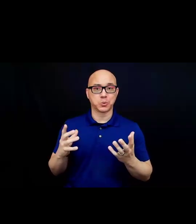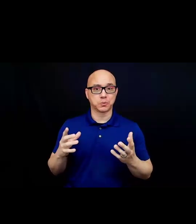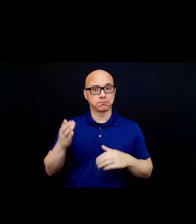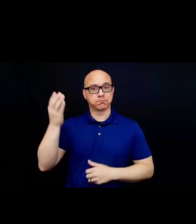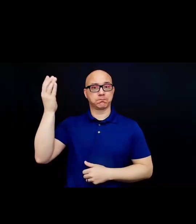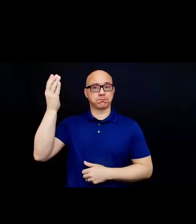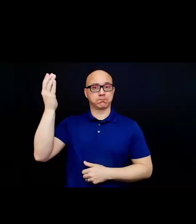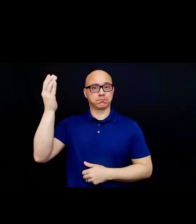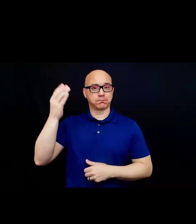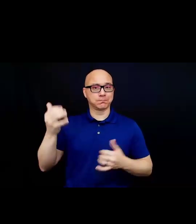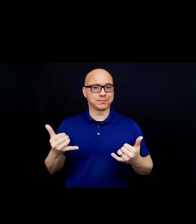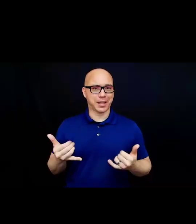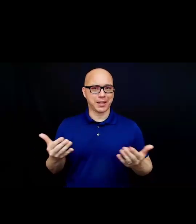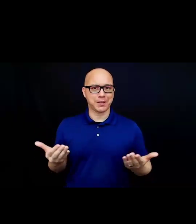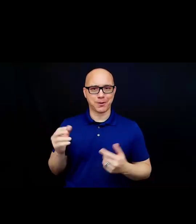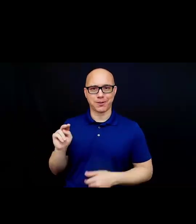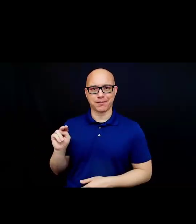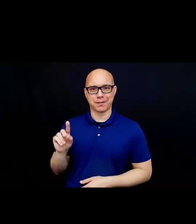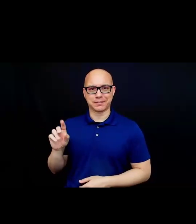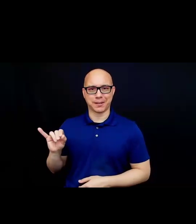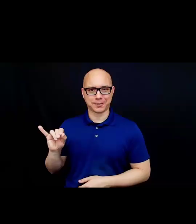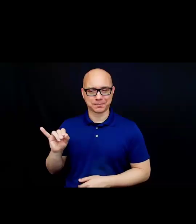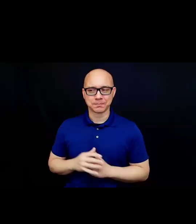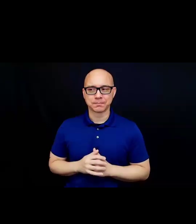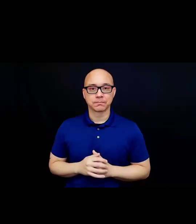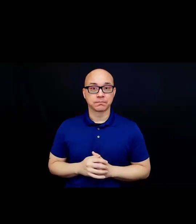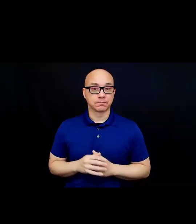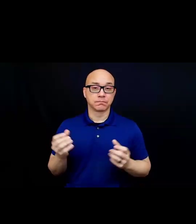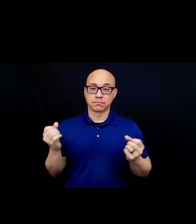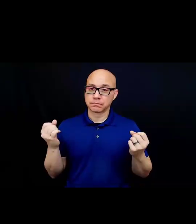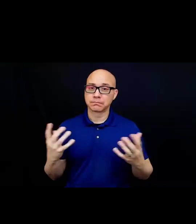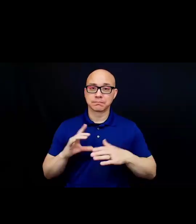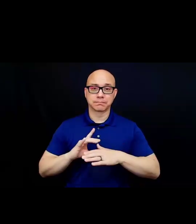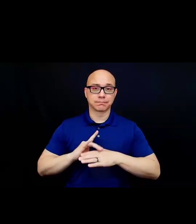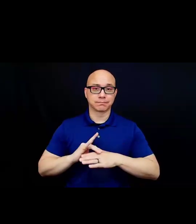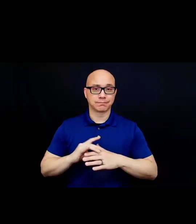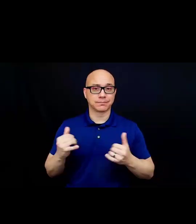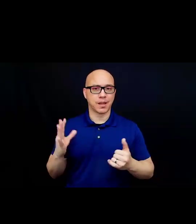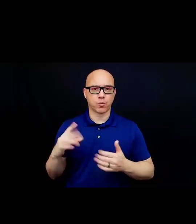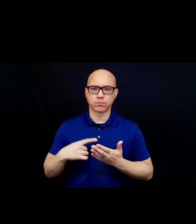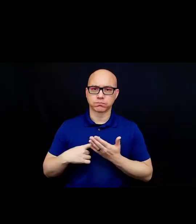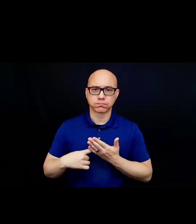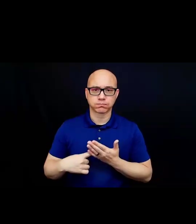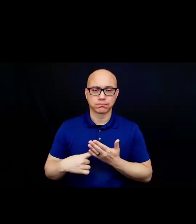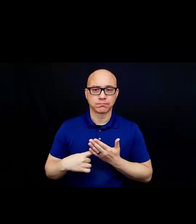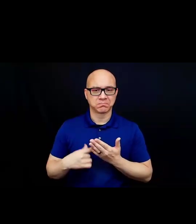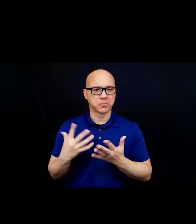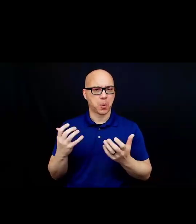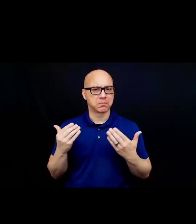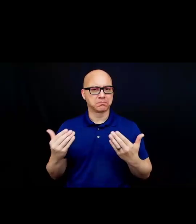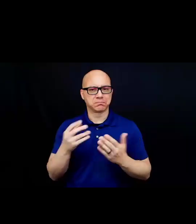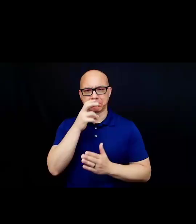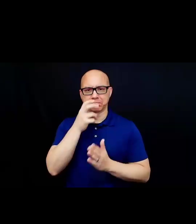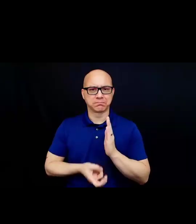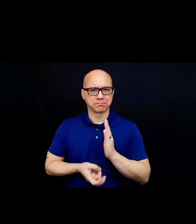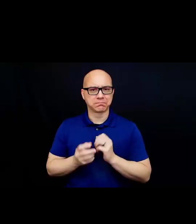to NDI. I'm very excited. There's a lot of content that we're going to cover, so I'd like to go ahead and